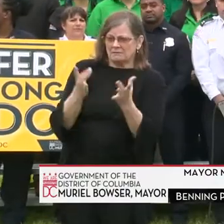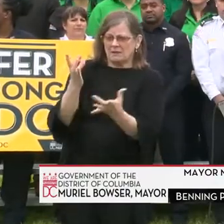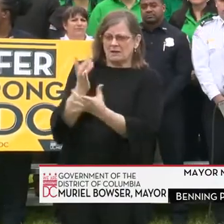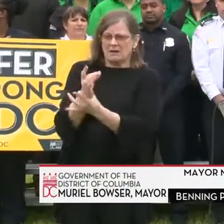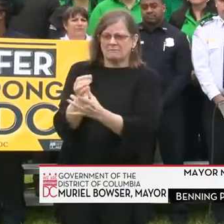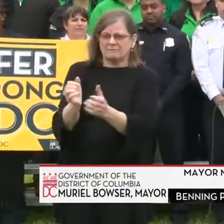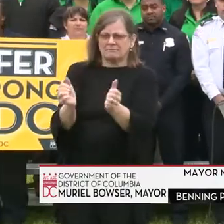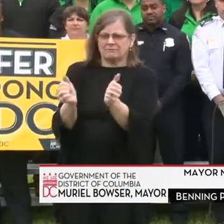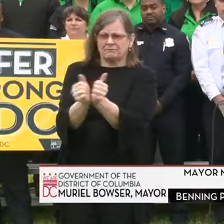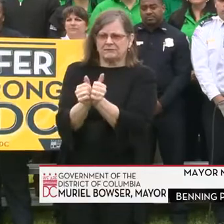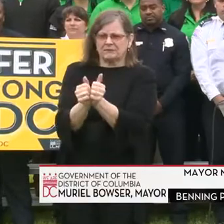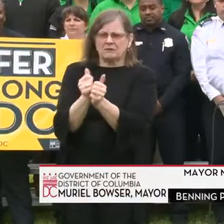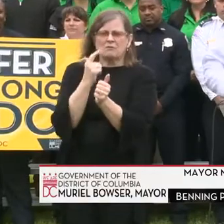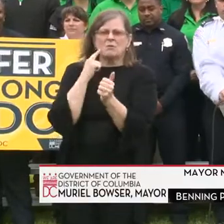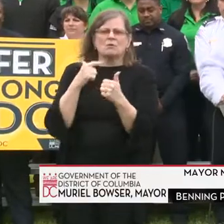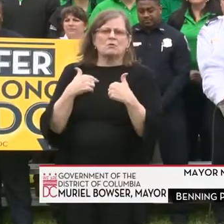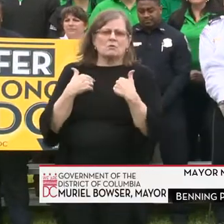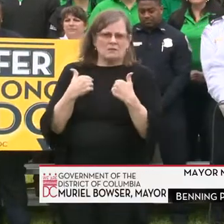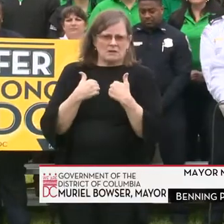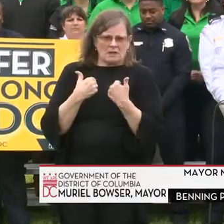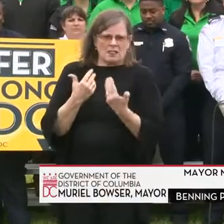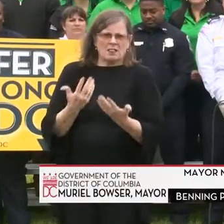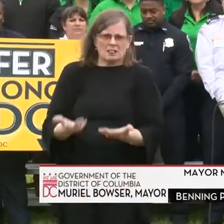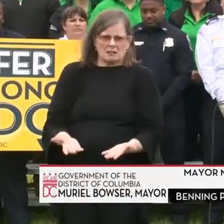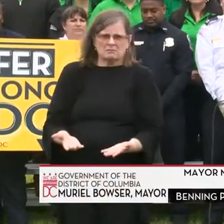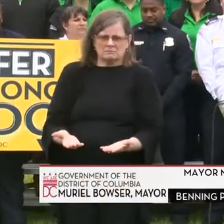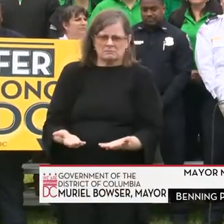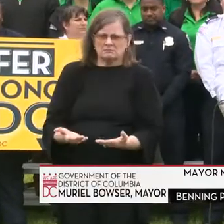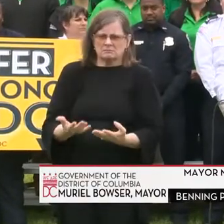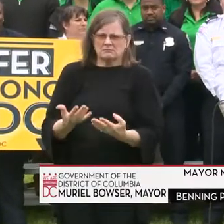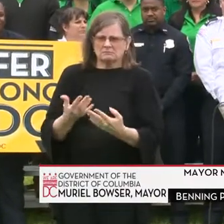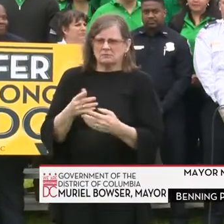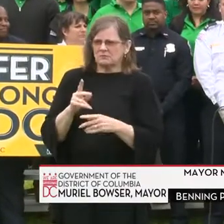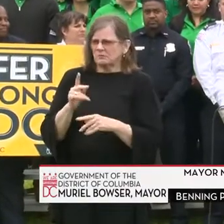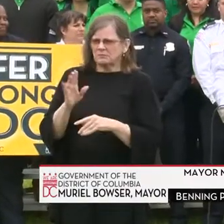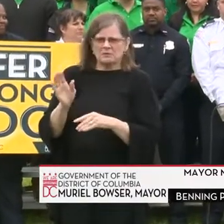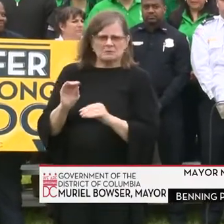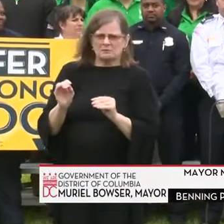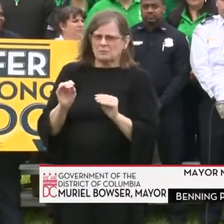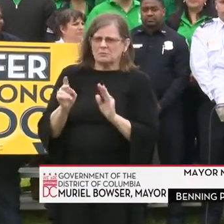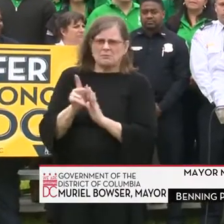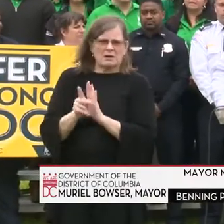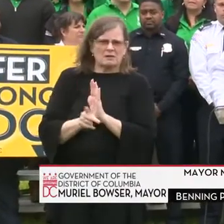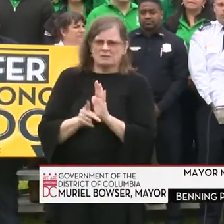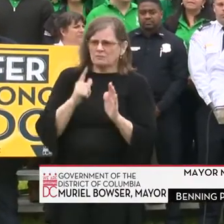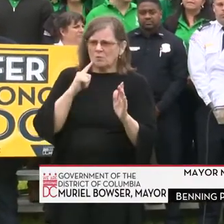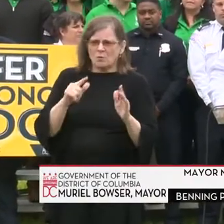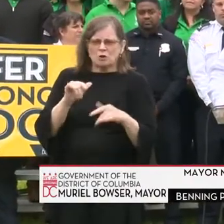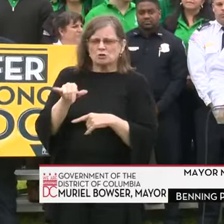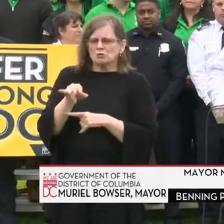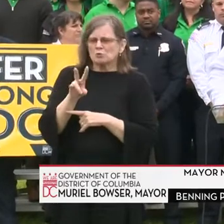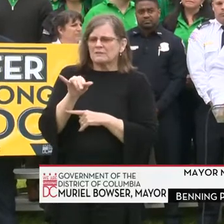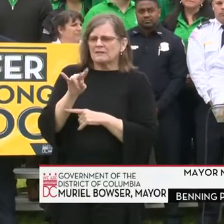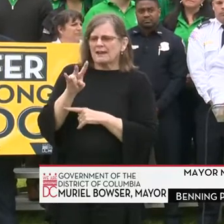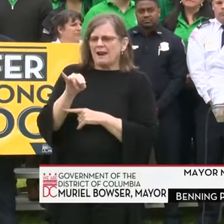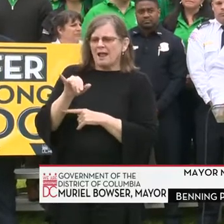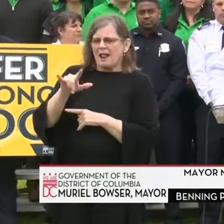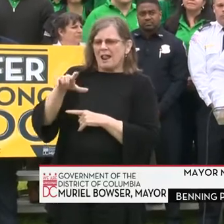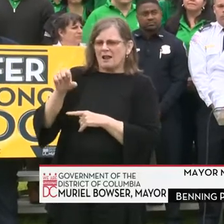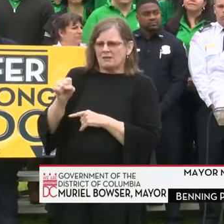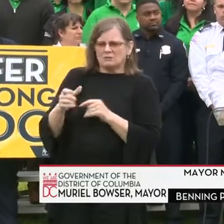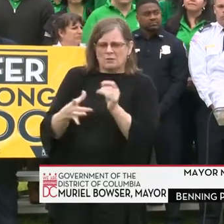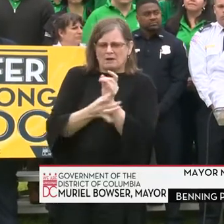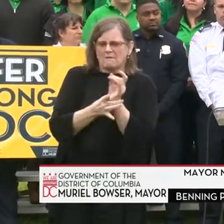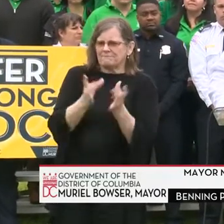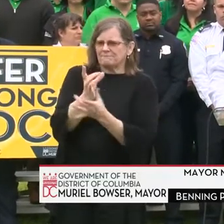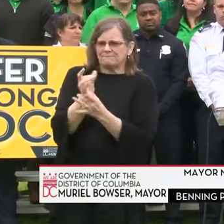Okay, we don't have a policy that exactly talks about juvenile offenders. Our policy on handcuffing is we do it for the